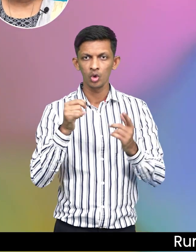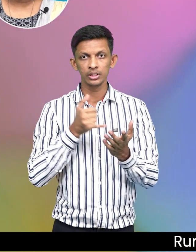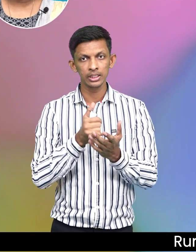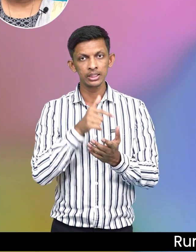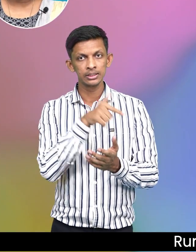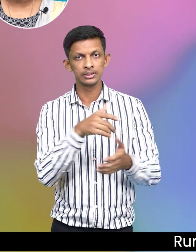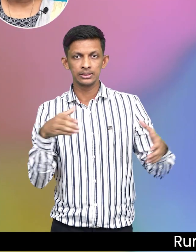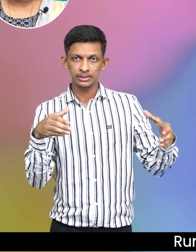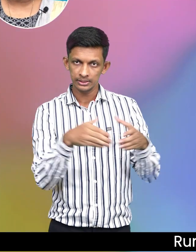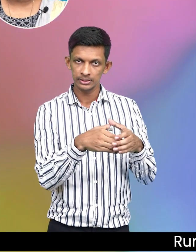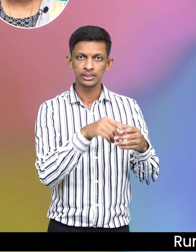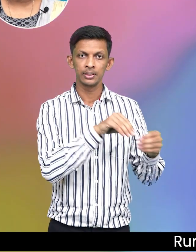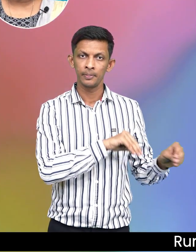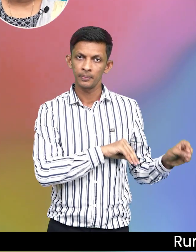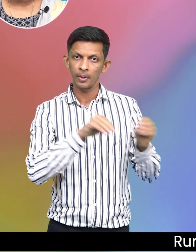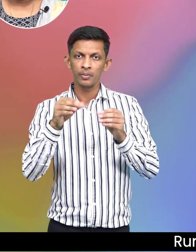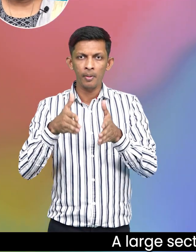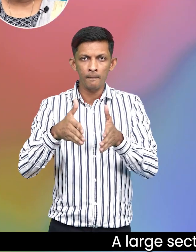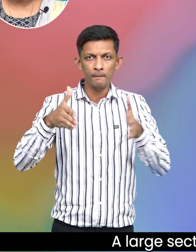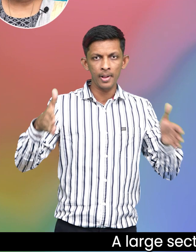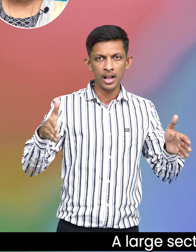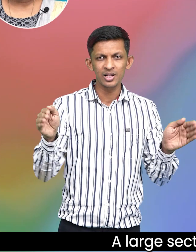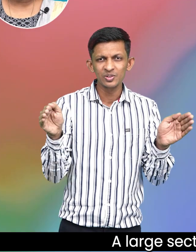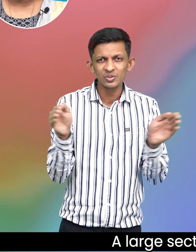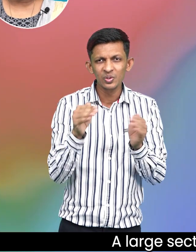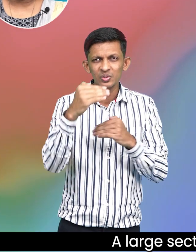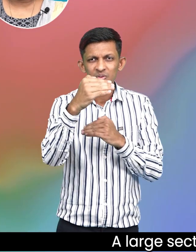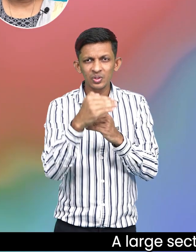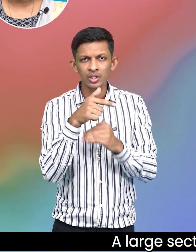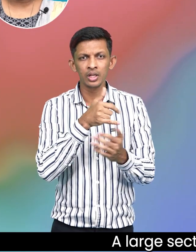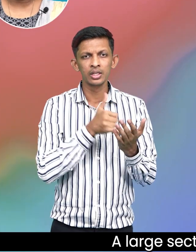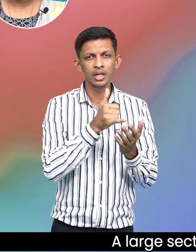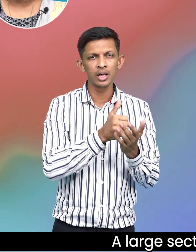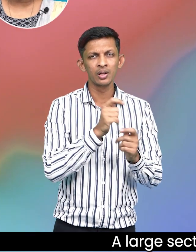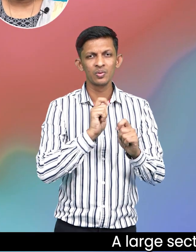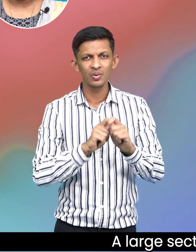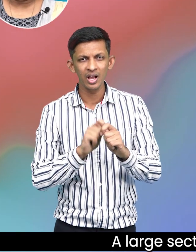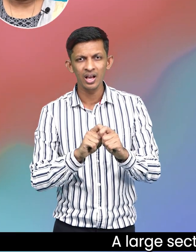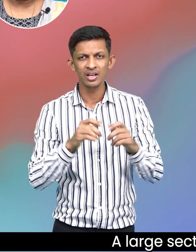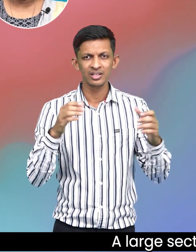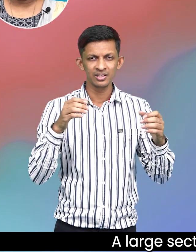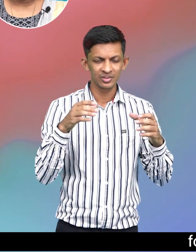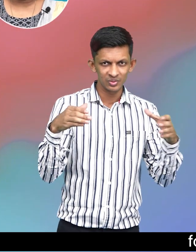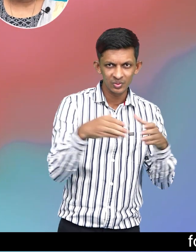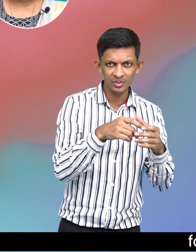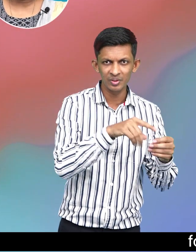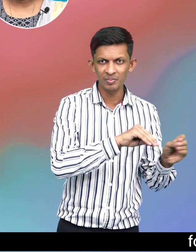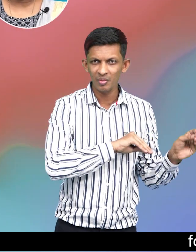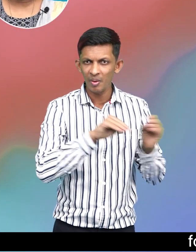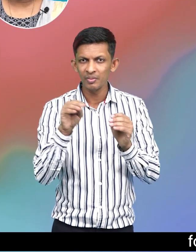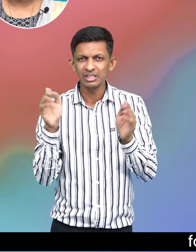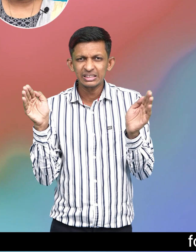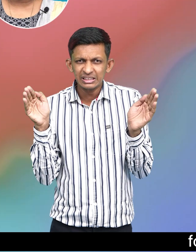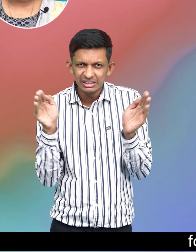Rural to rural migration, a large section of rural workers migrate for a